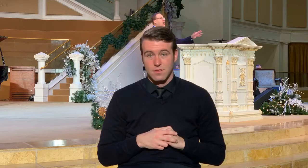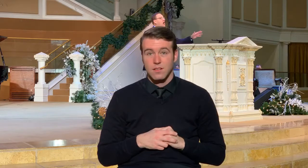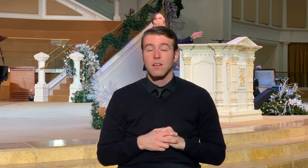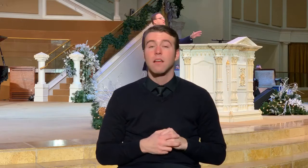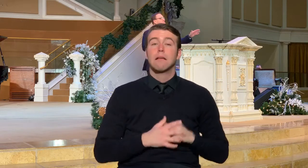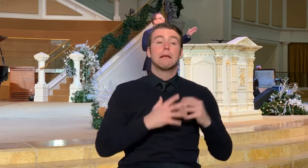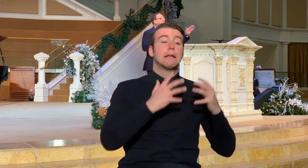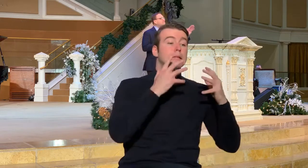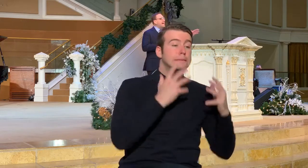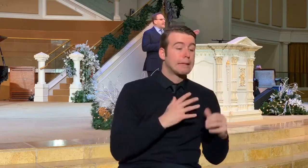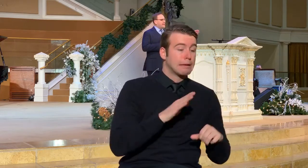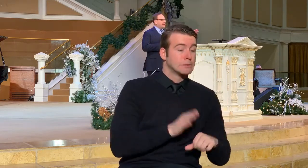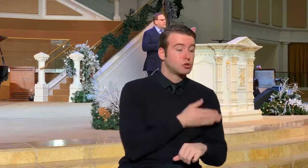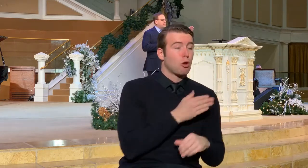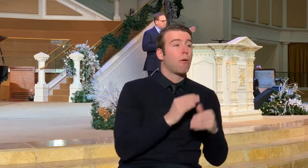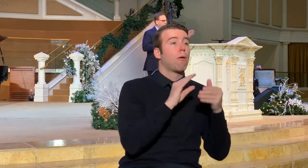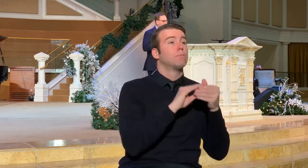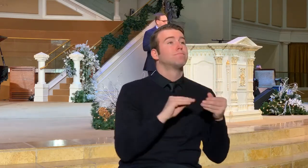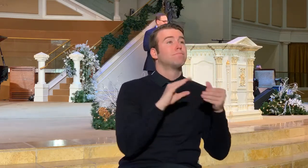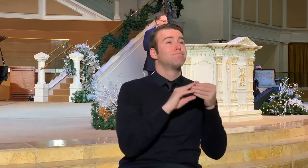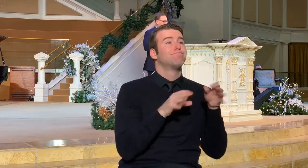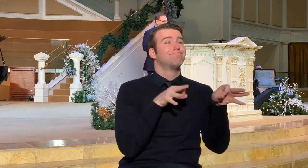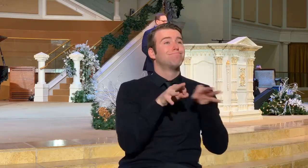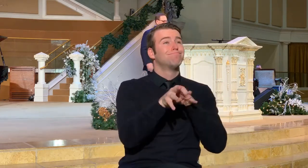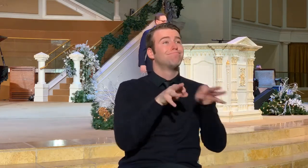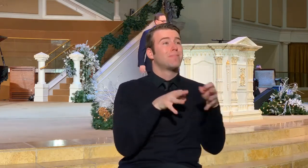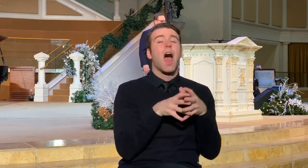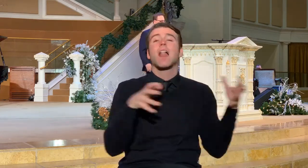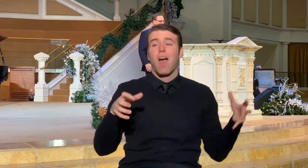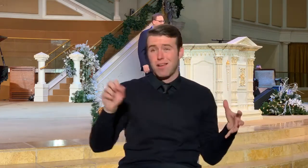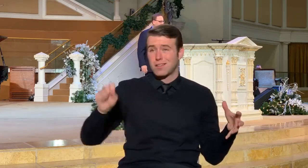Sad songs say so much.